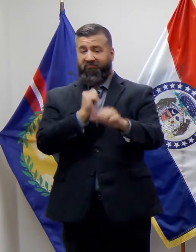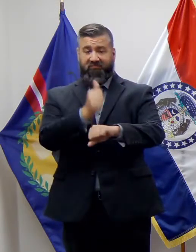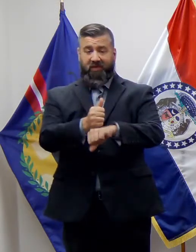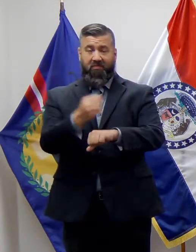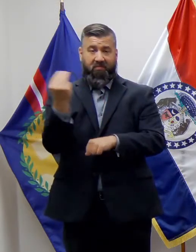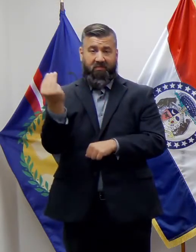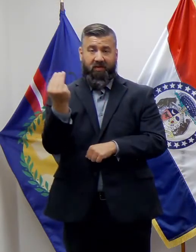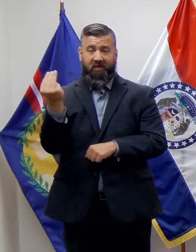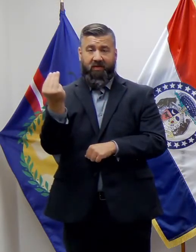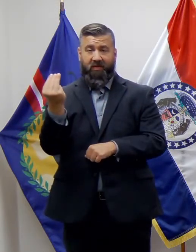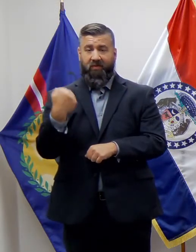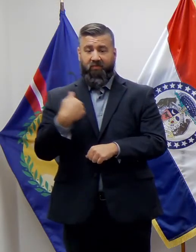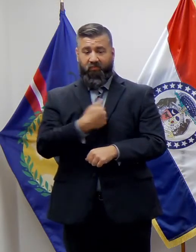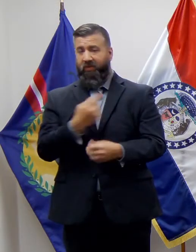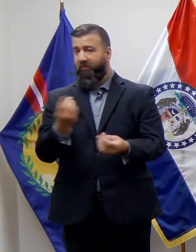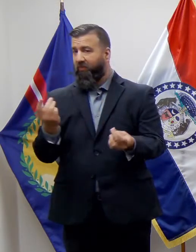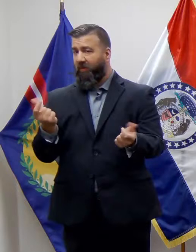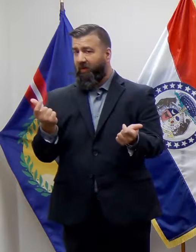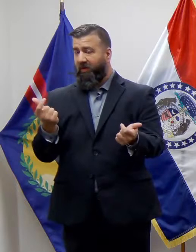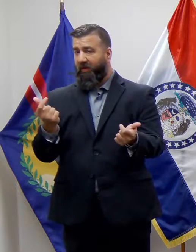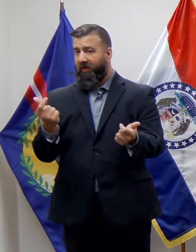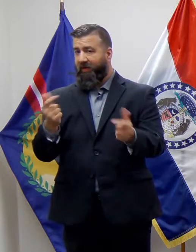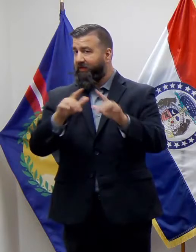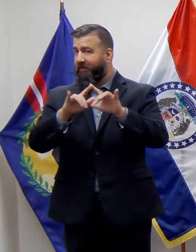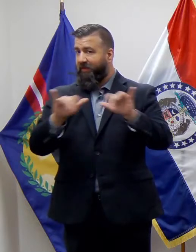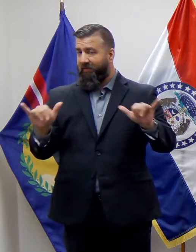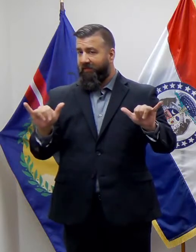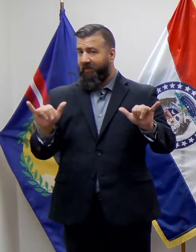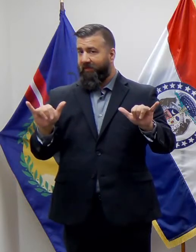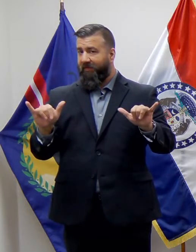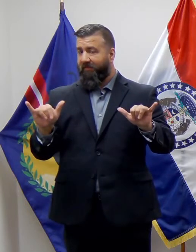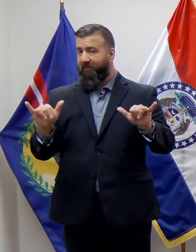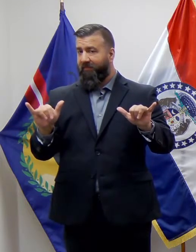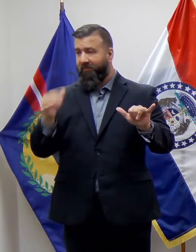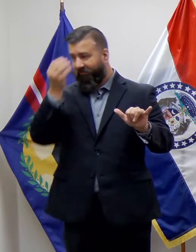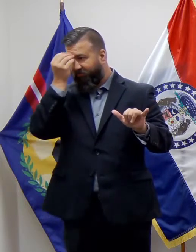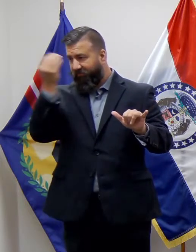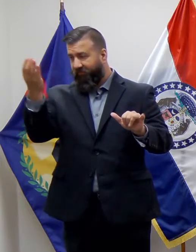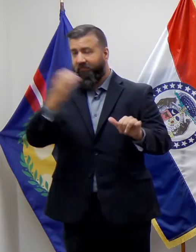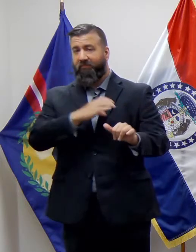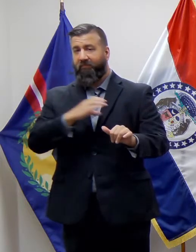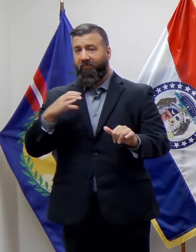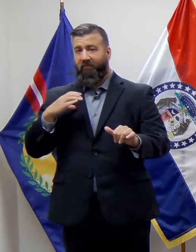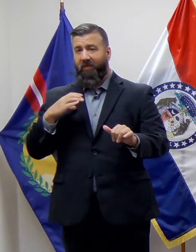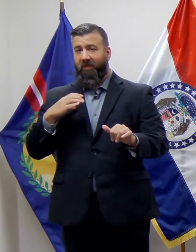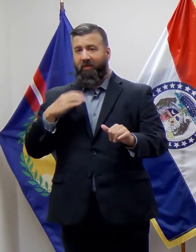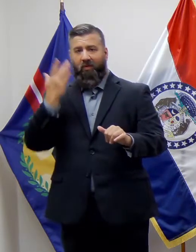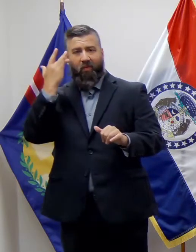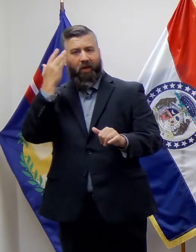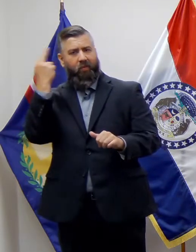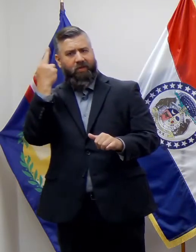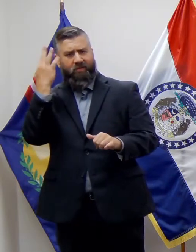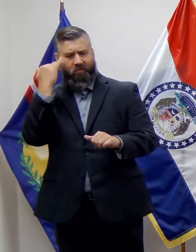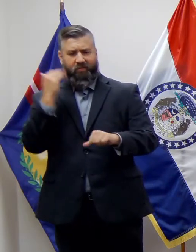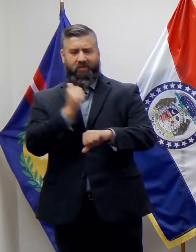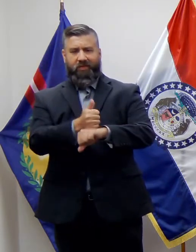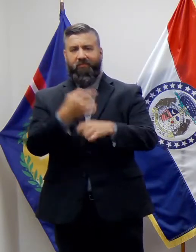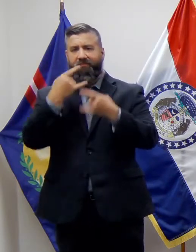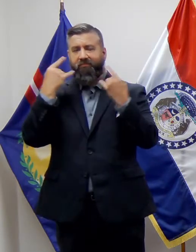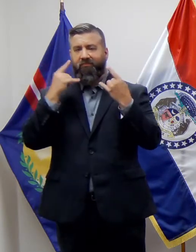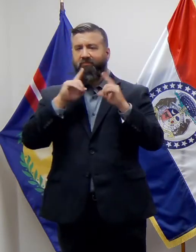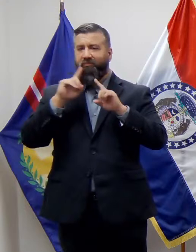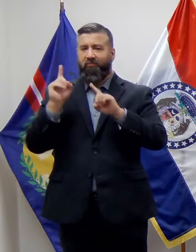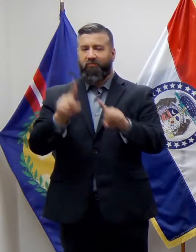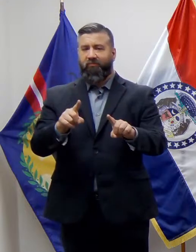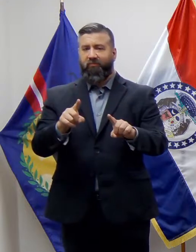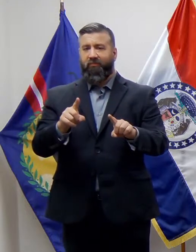we immediately, concurrently, at the same time, notified the council of the rationale behind that. We asked for an